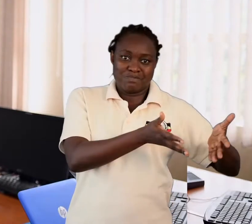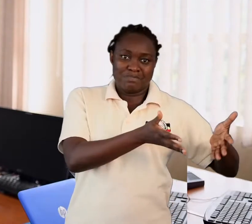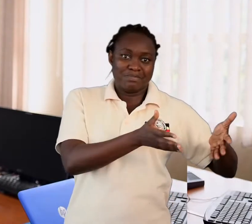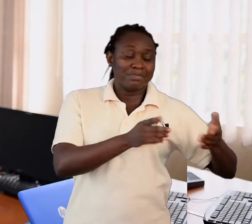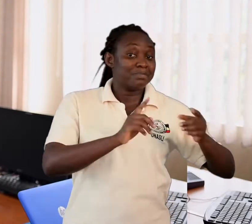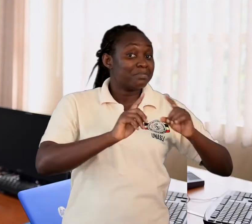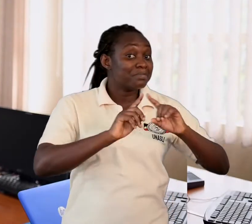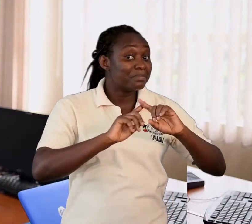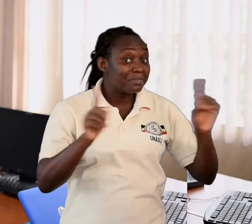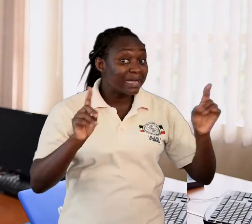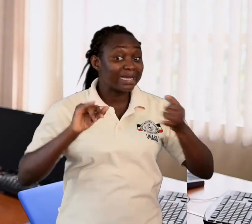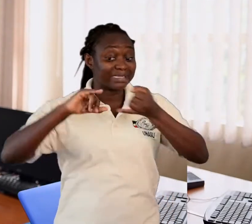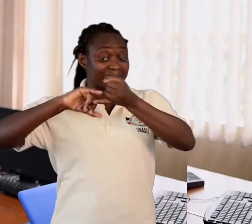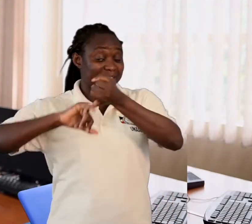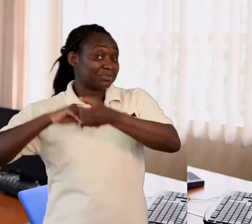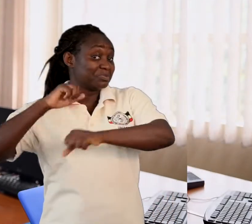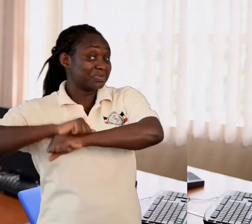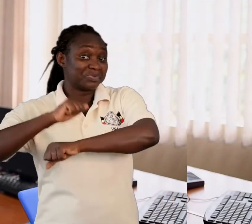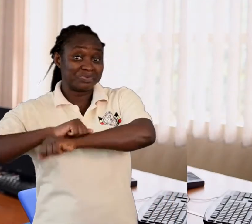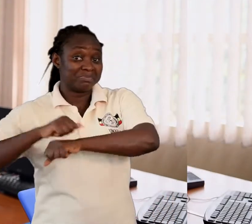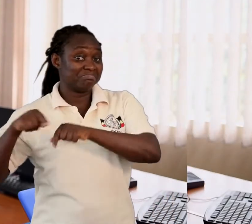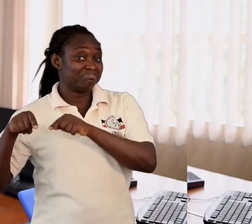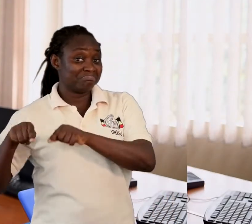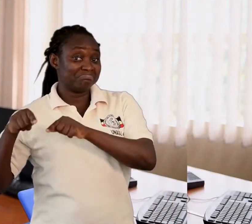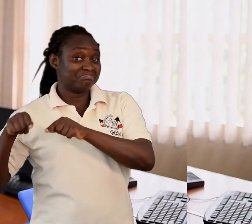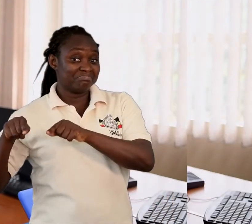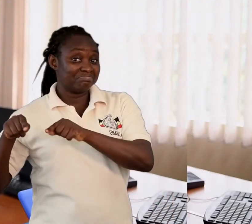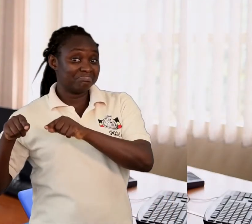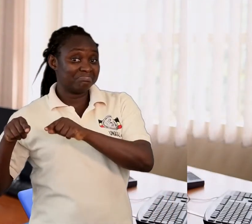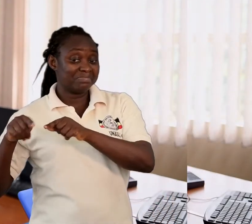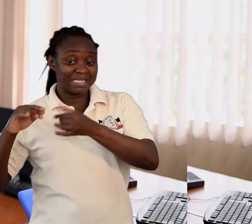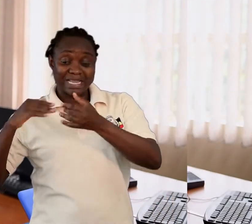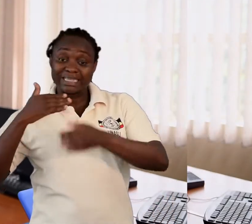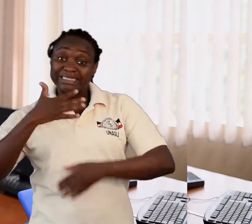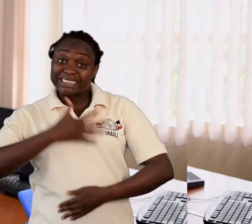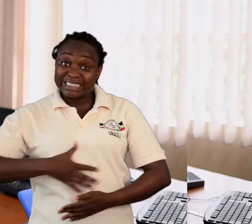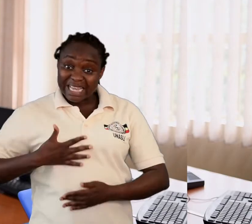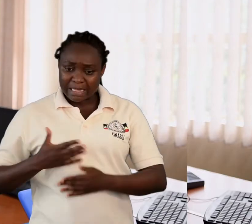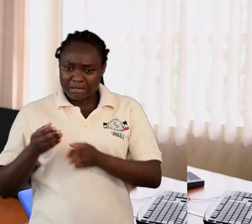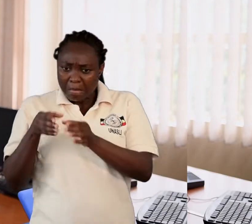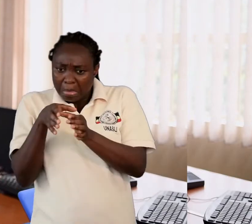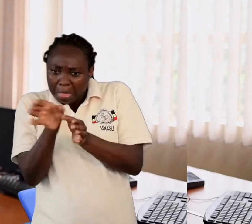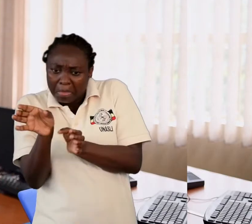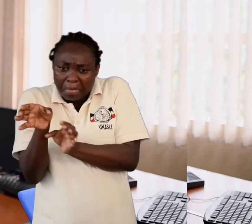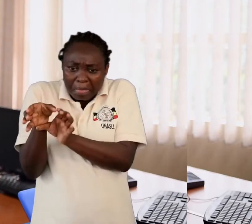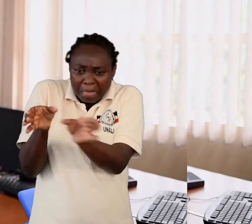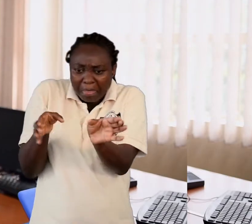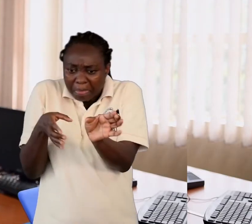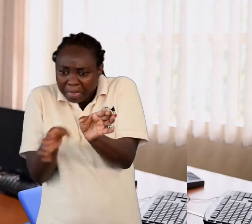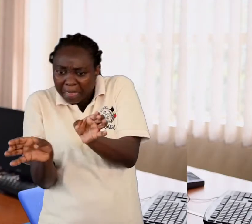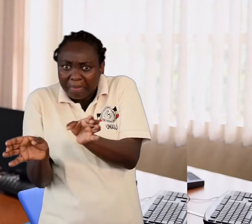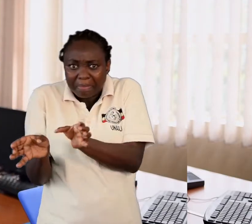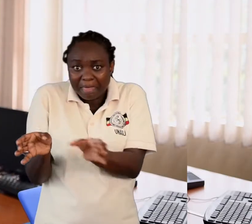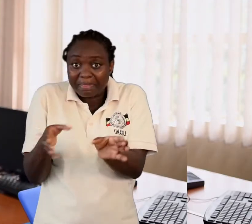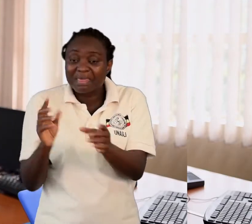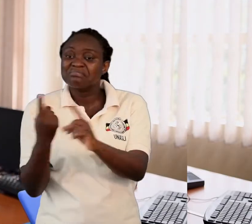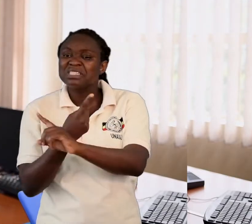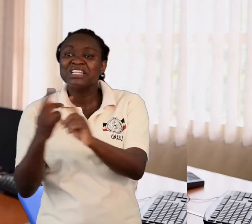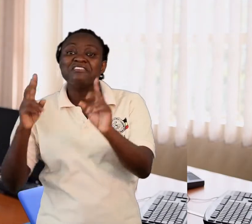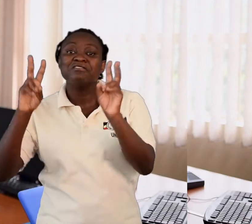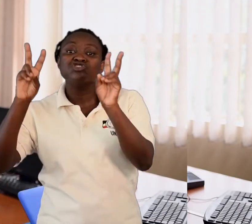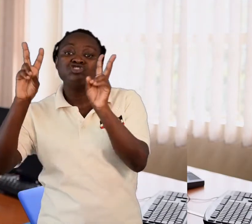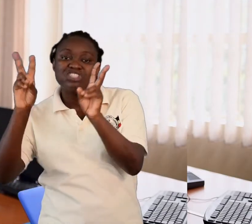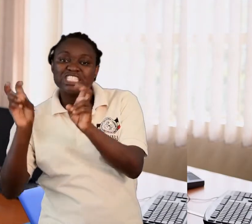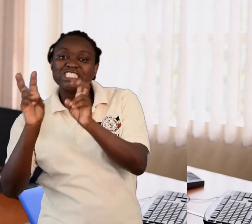However, at secondary school level, science is split into